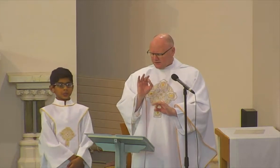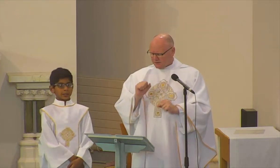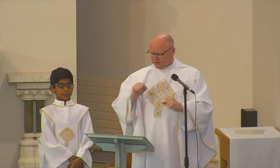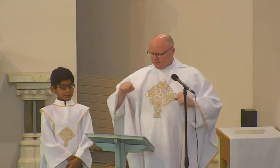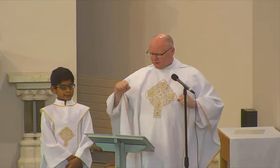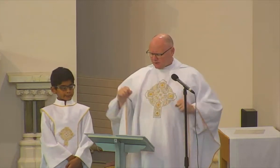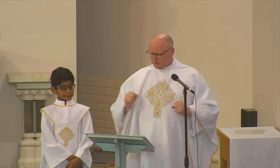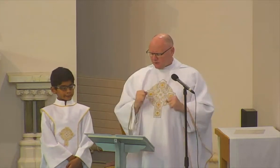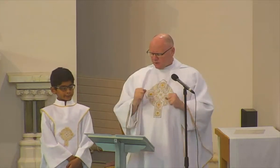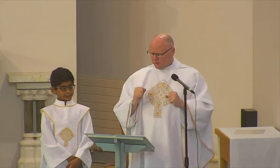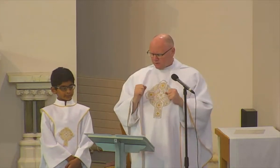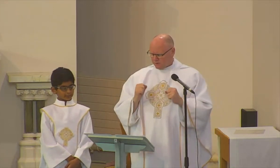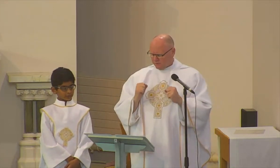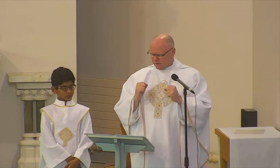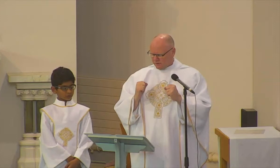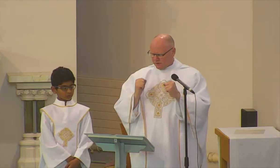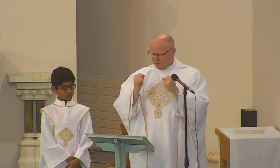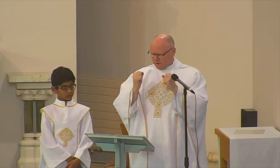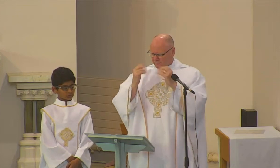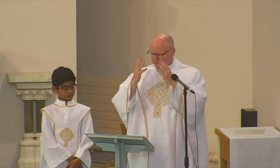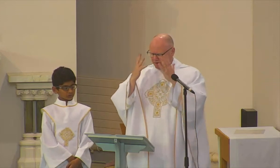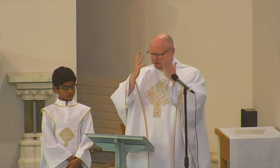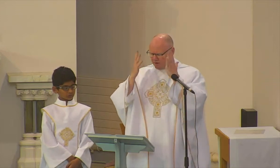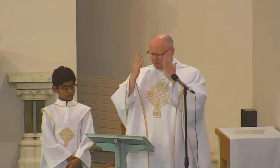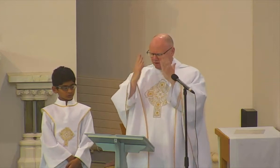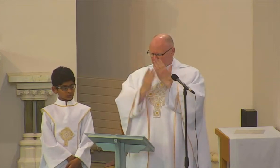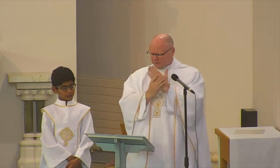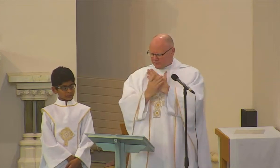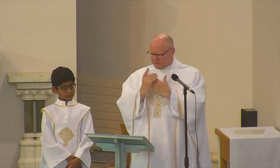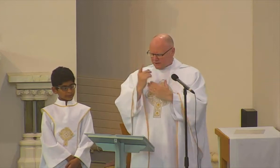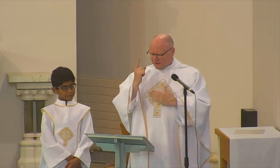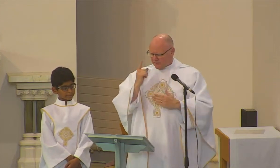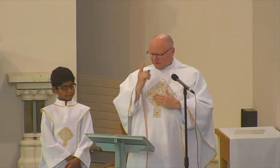the glory of God, the